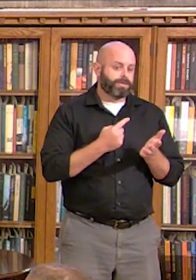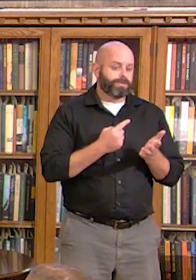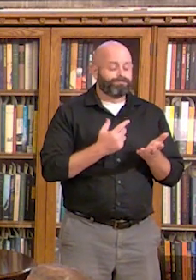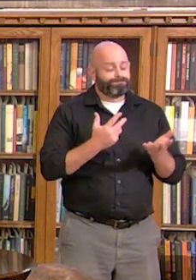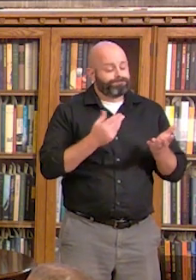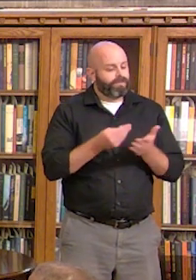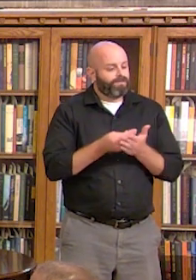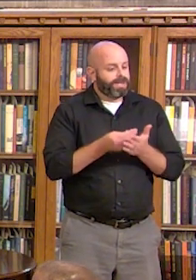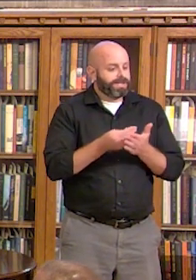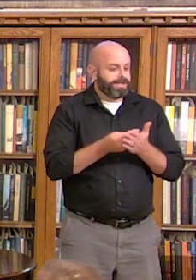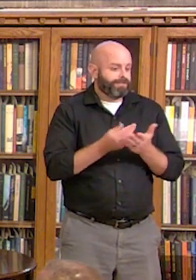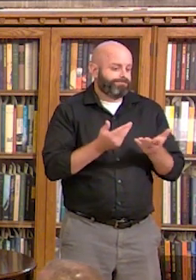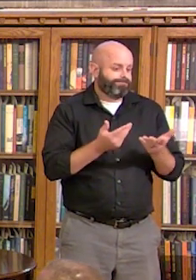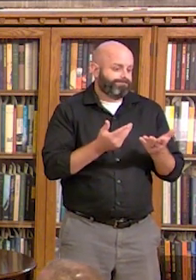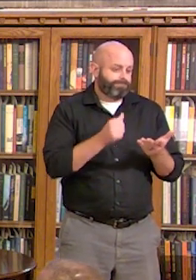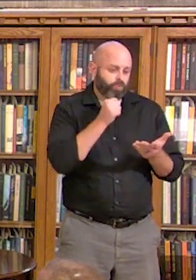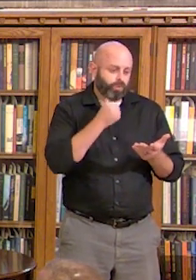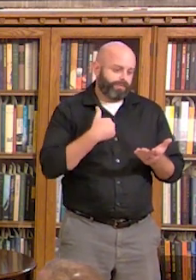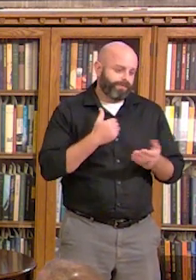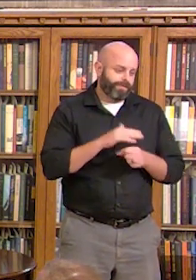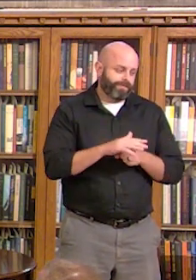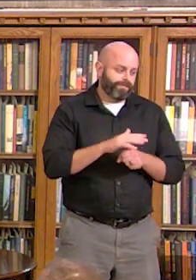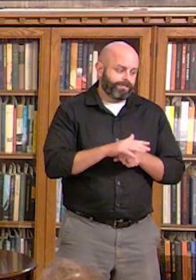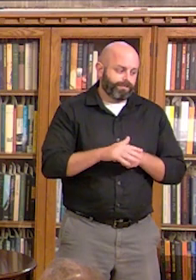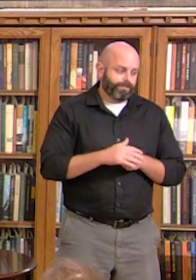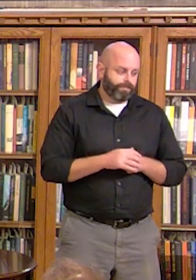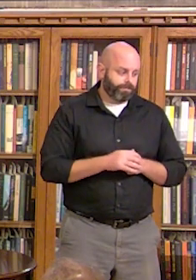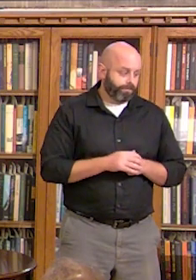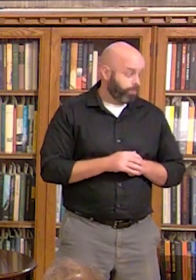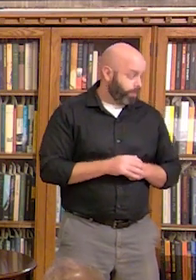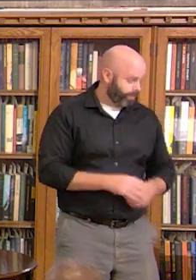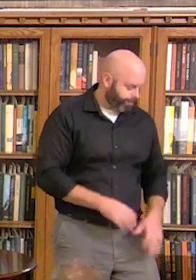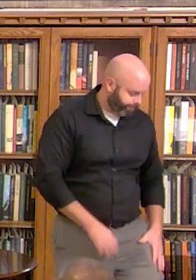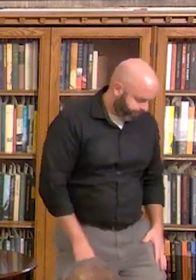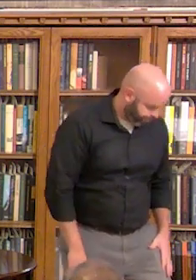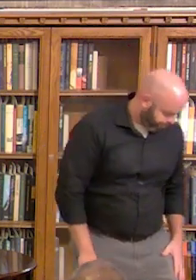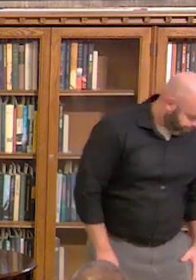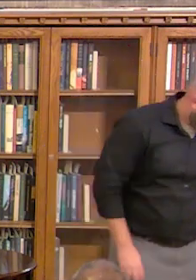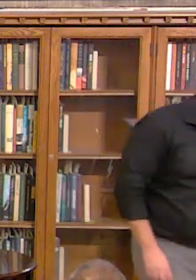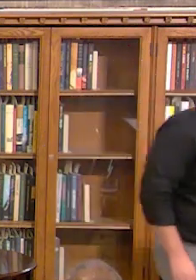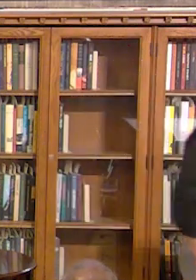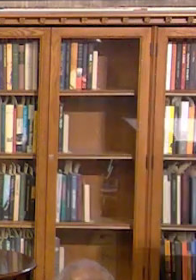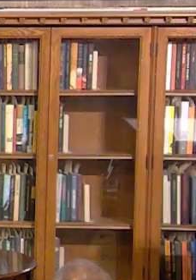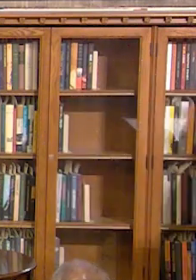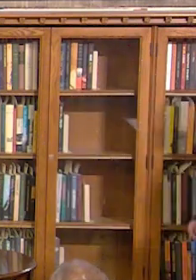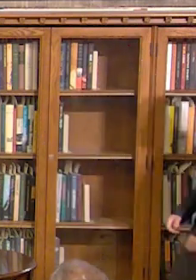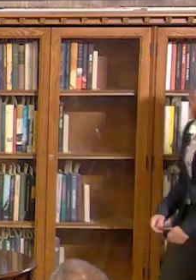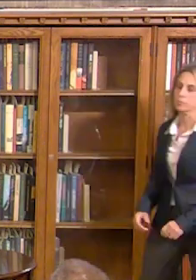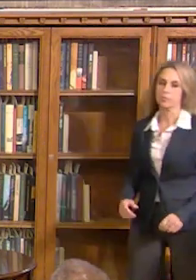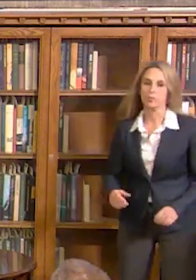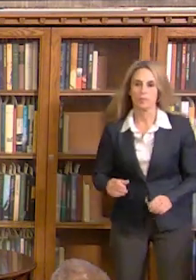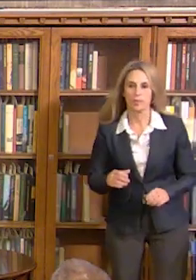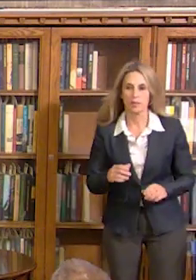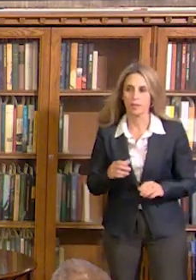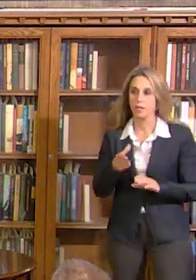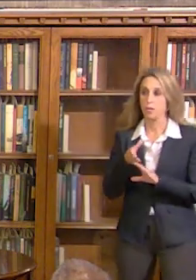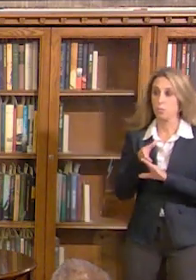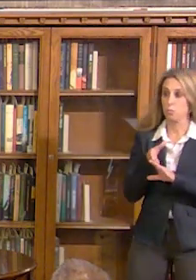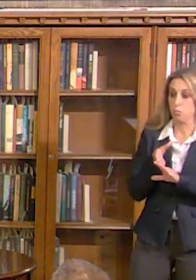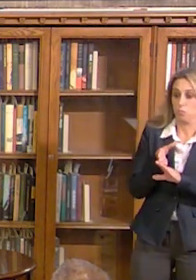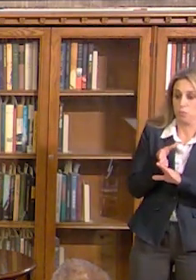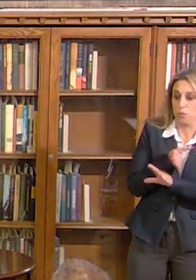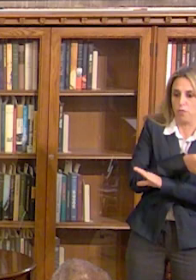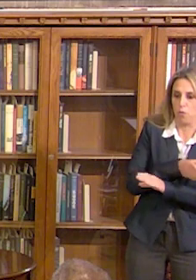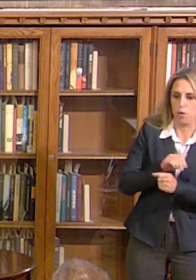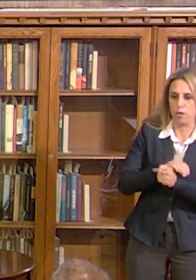the way um preco we had sort of full rain now it's